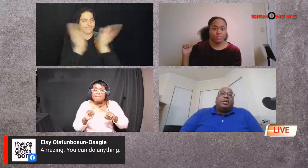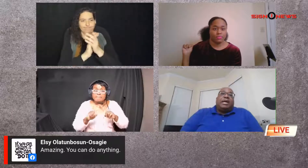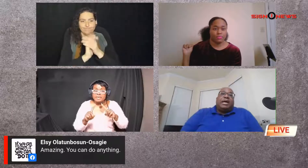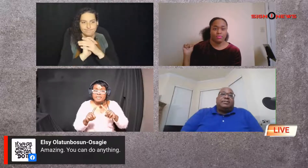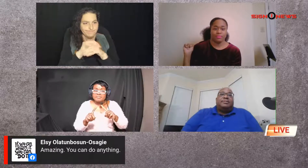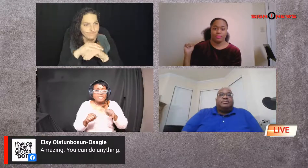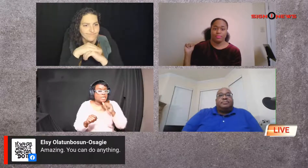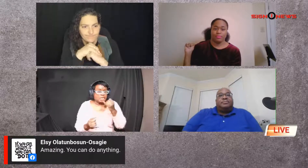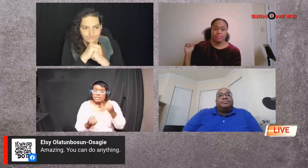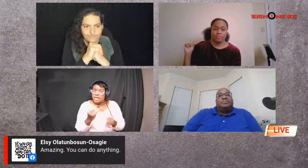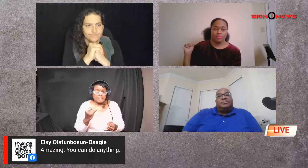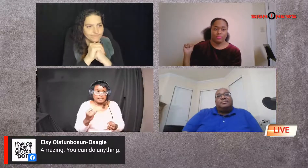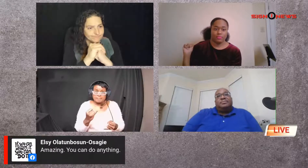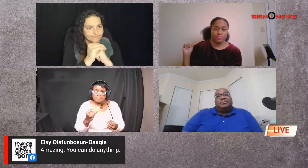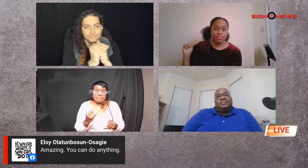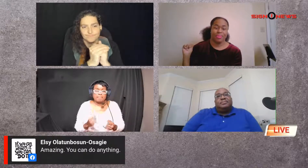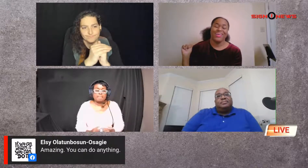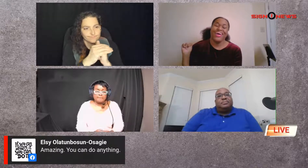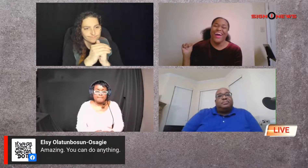want to be the last.